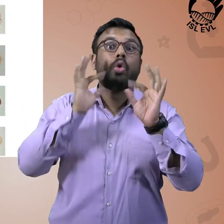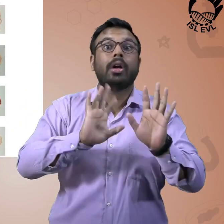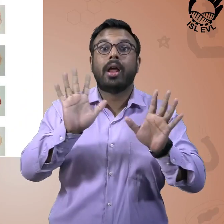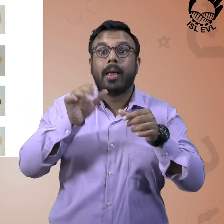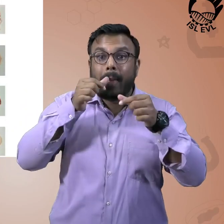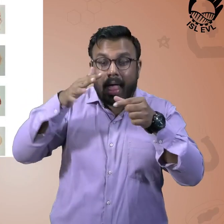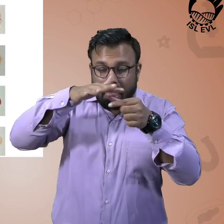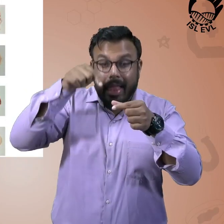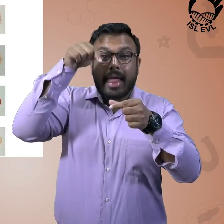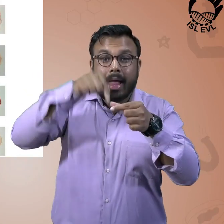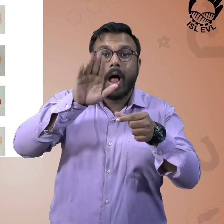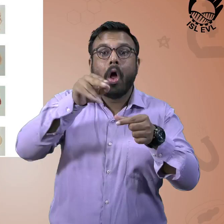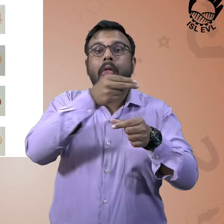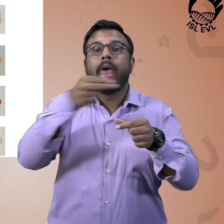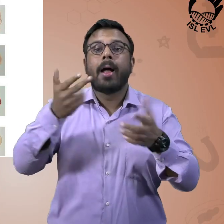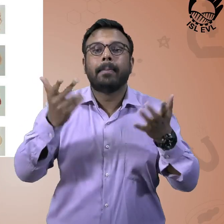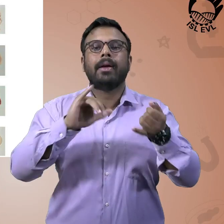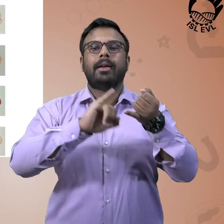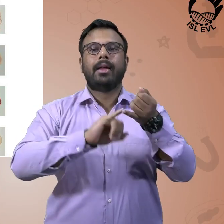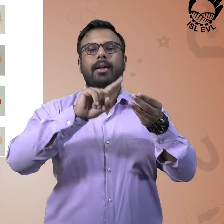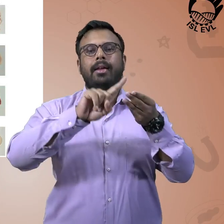blood cells, which is known as serum,